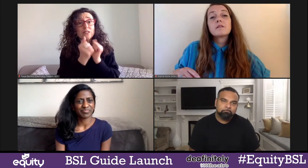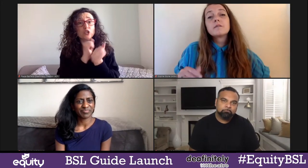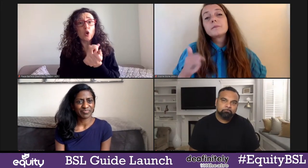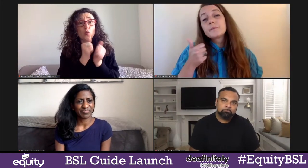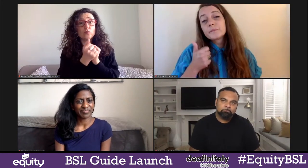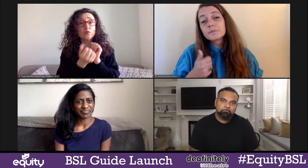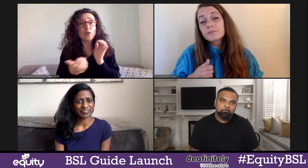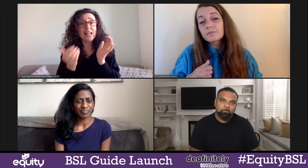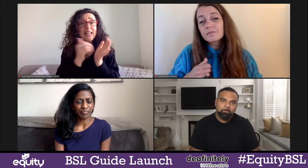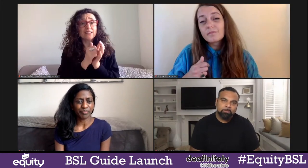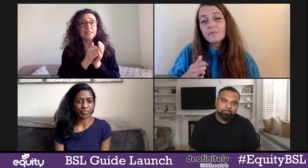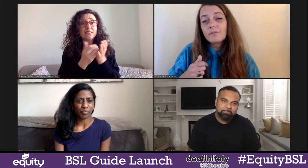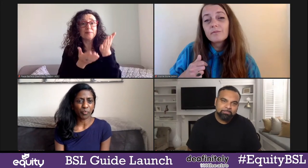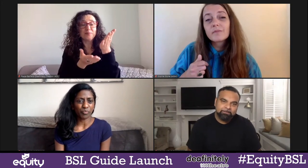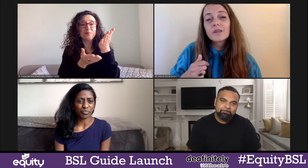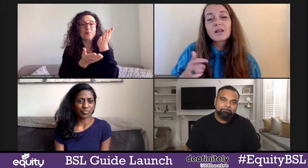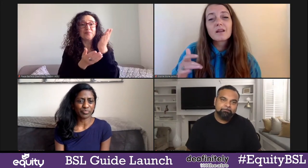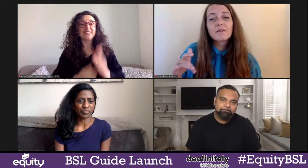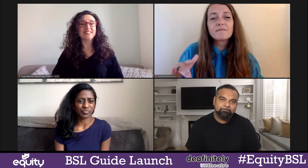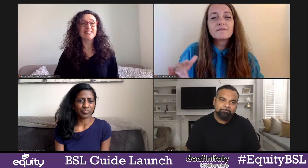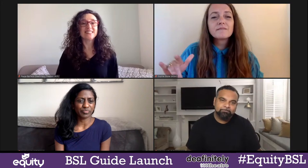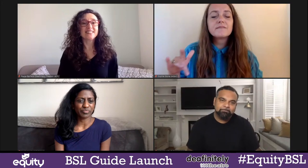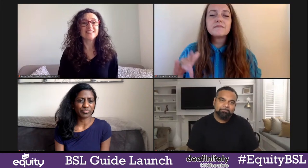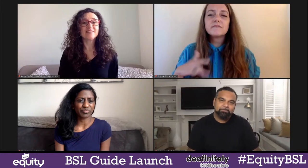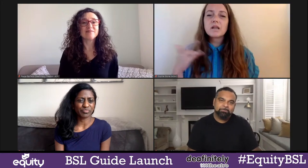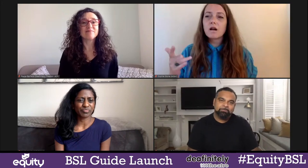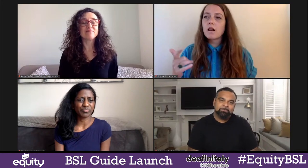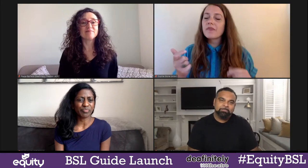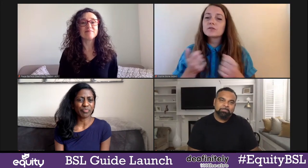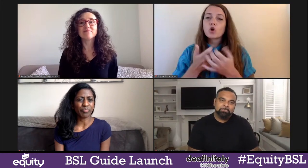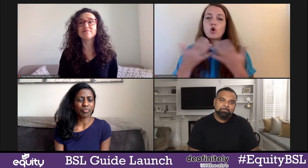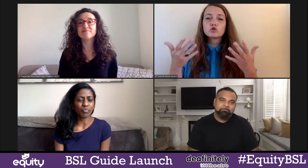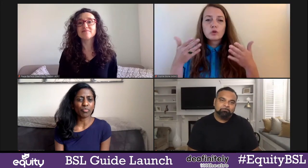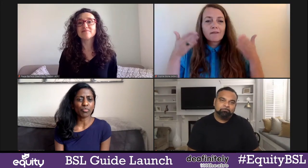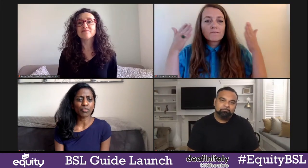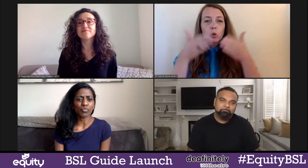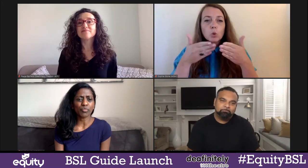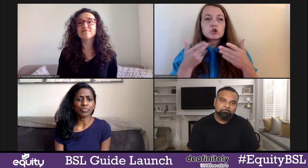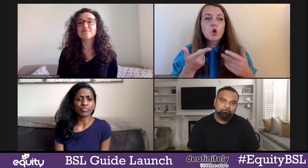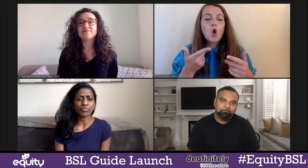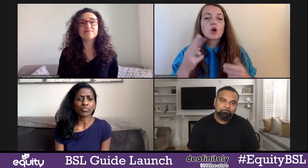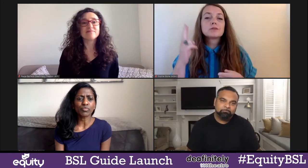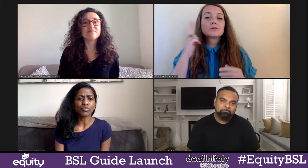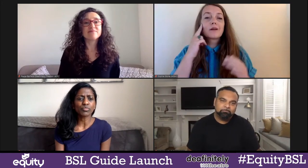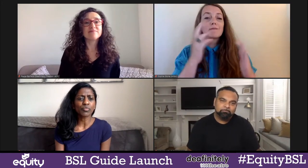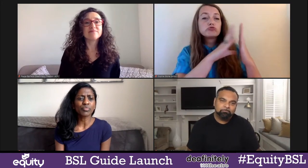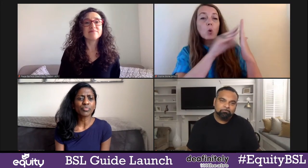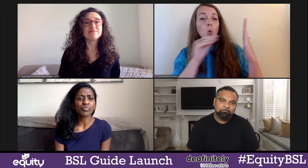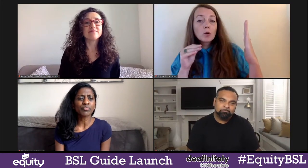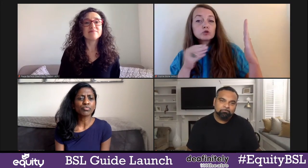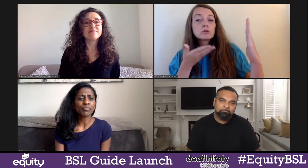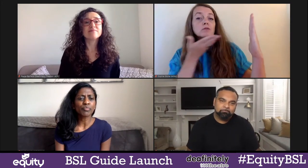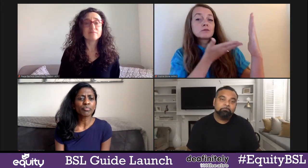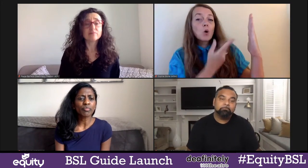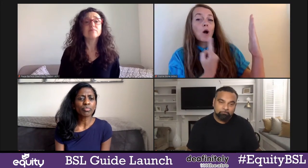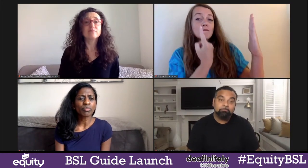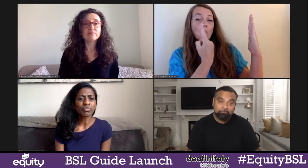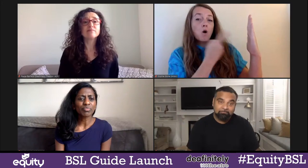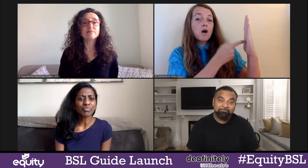absolutely. Paula, may I now go to Sophie to add her comment? I do feel that there is a lot of focus